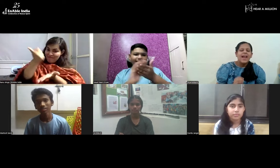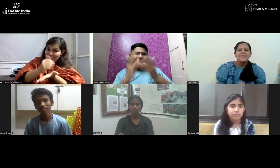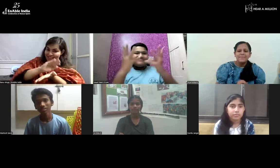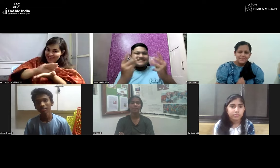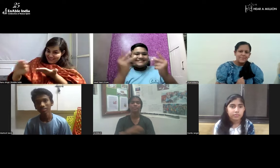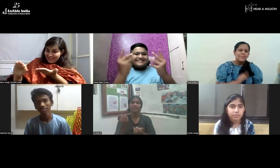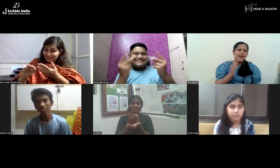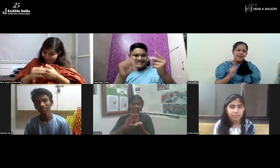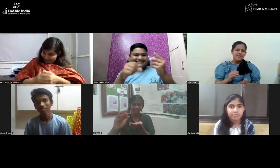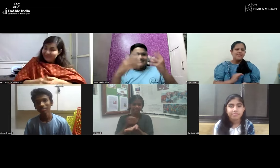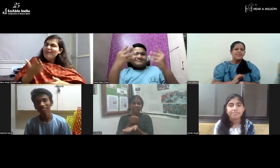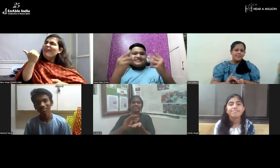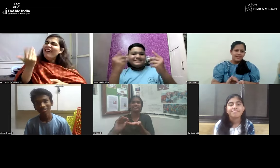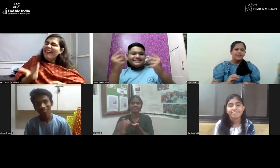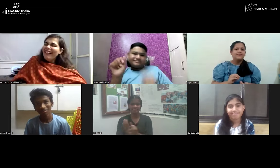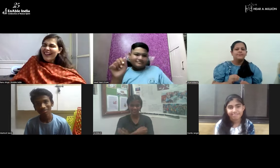Yes.